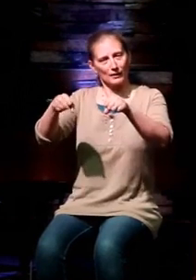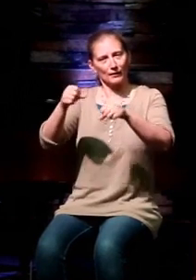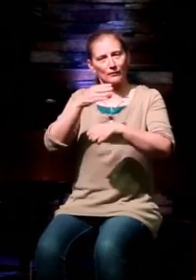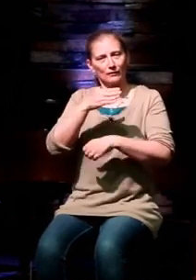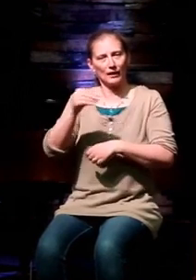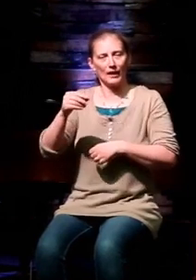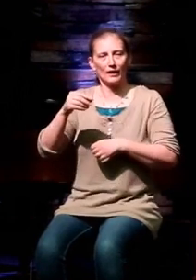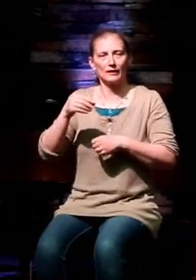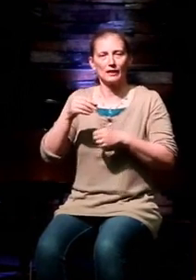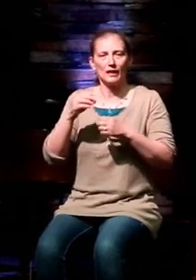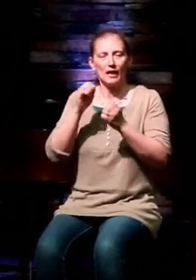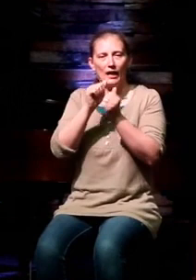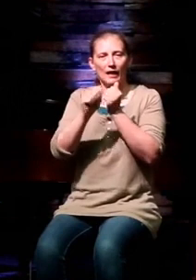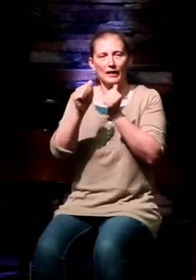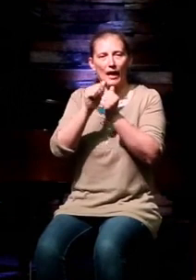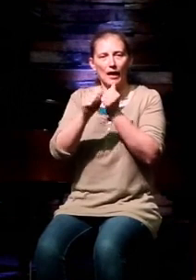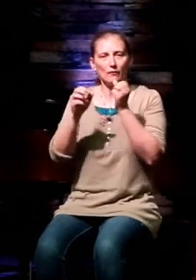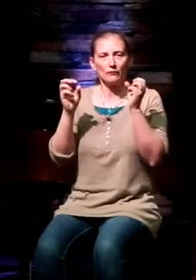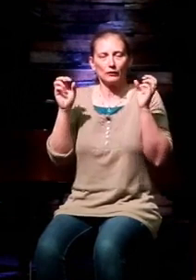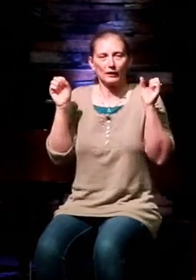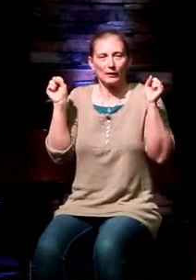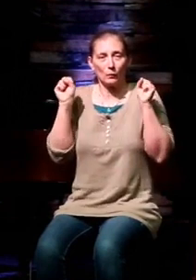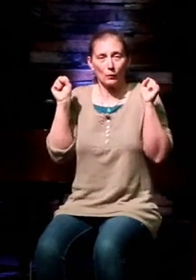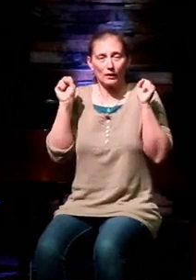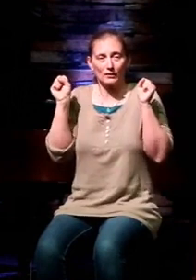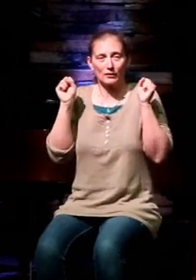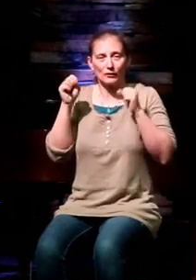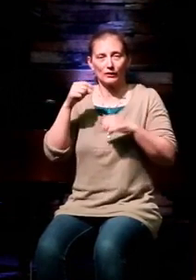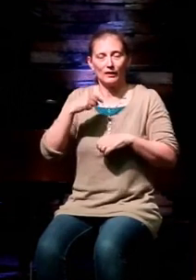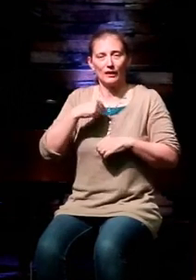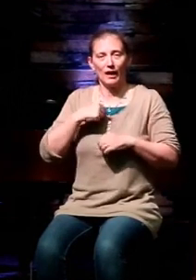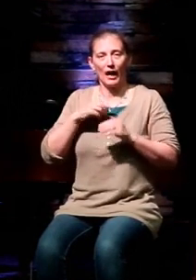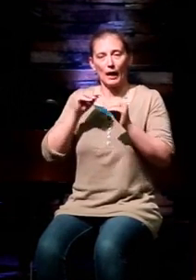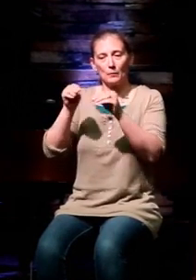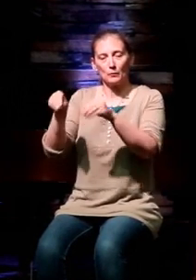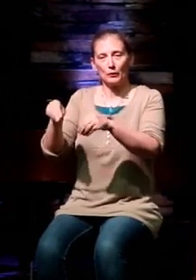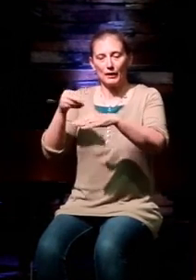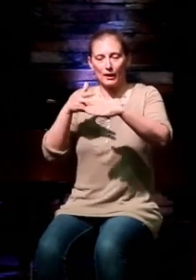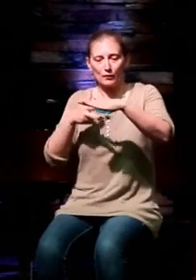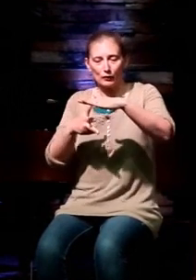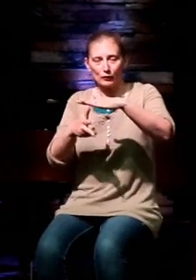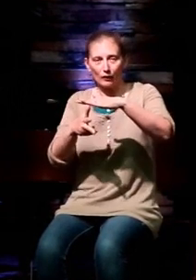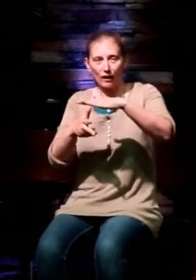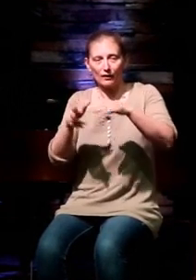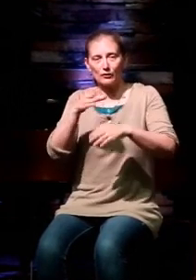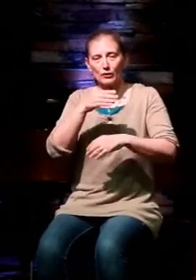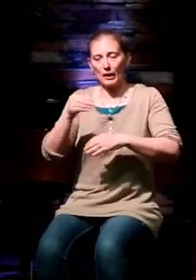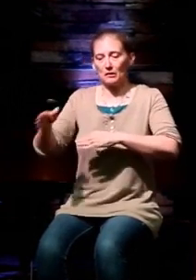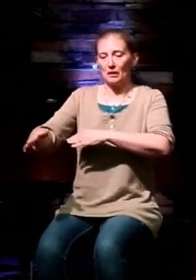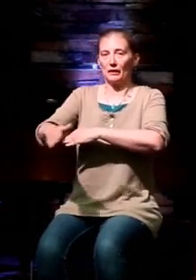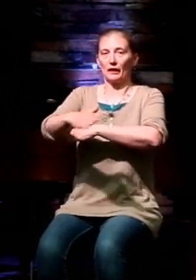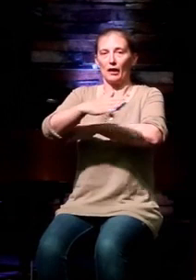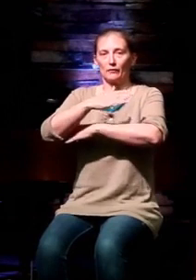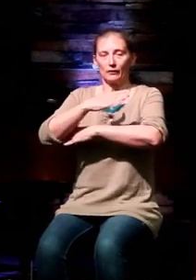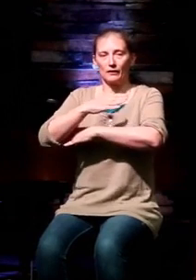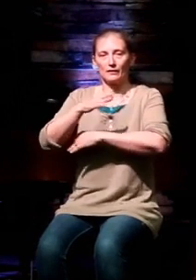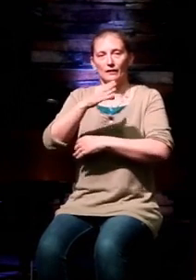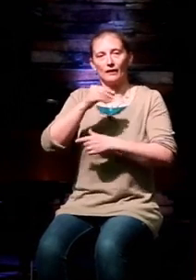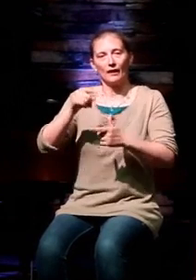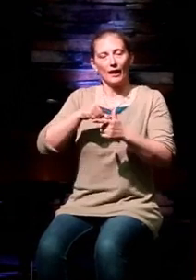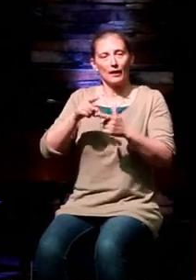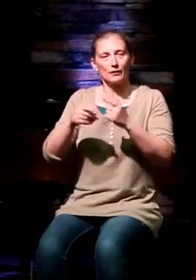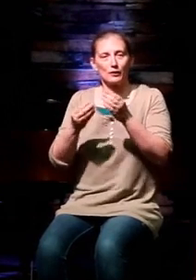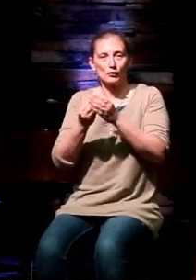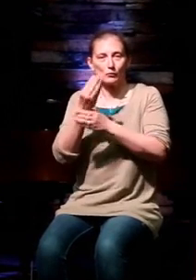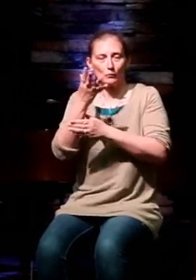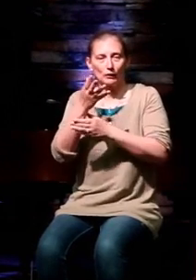the garage, put the dust cover over it, say goodbye until next spring. And when spring came and I got anxious to get out on the bike on the